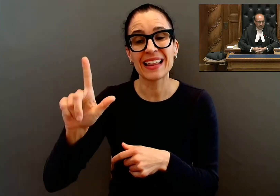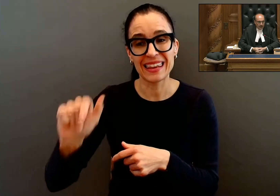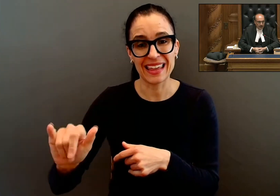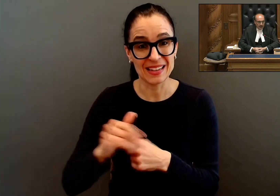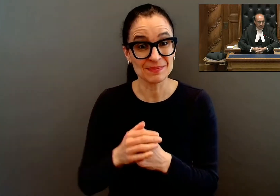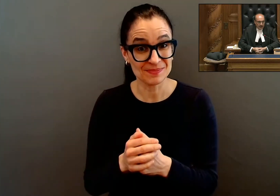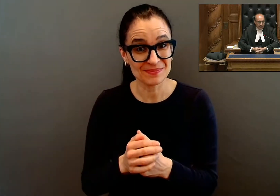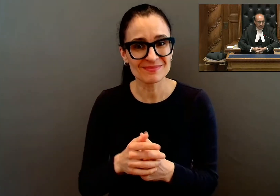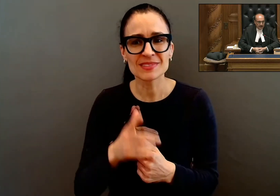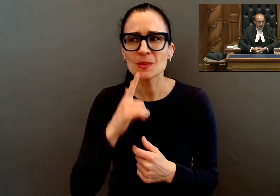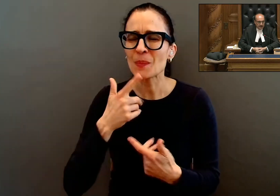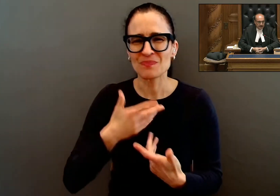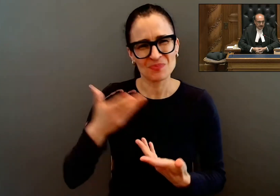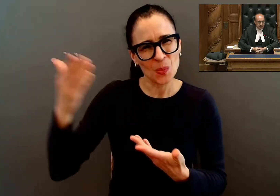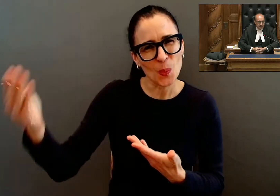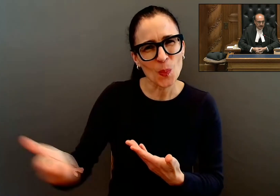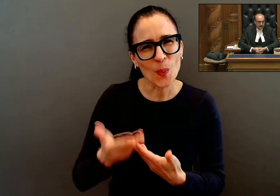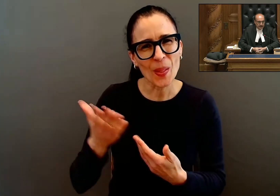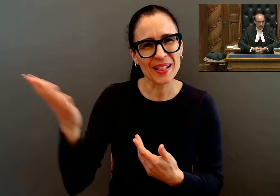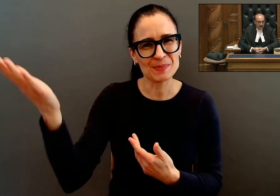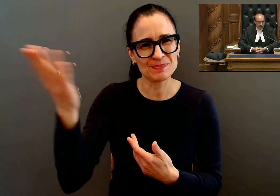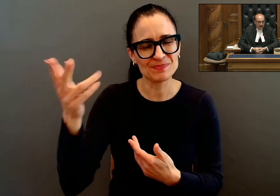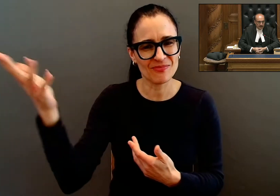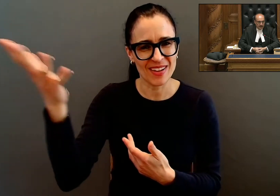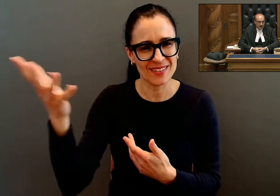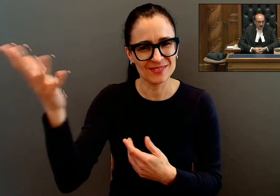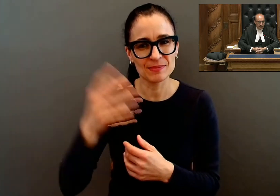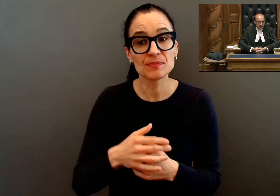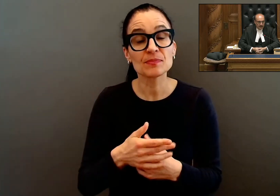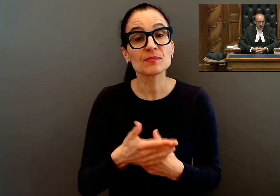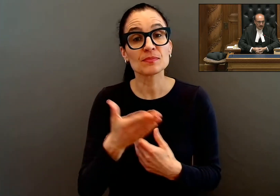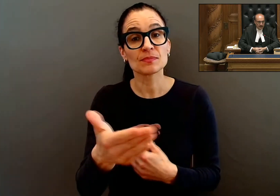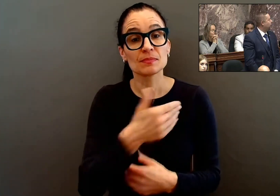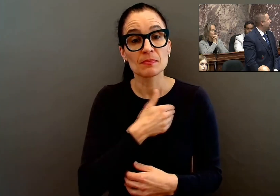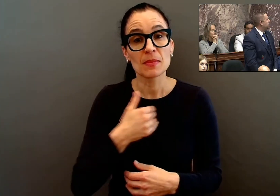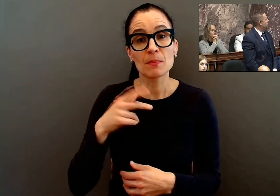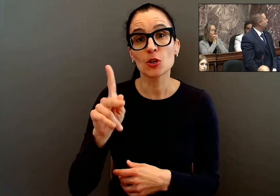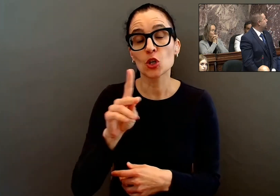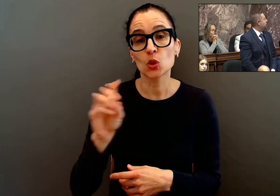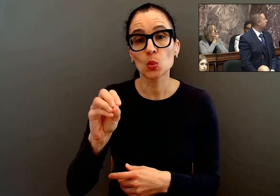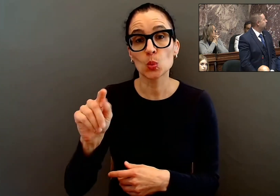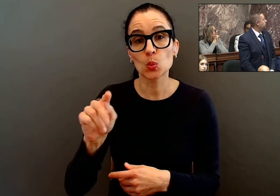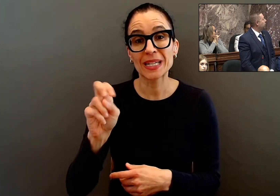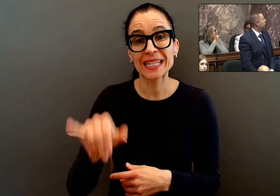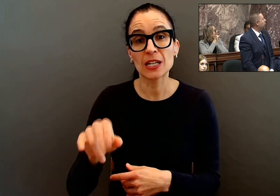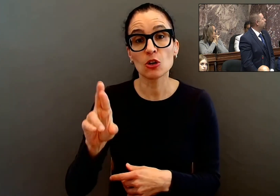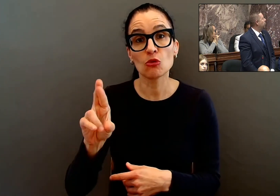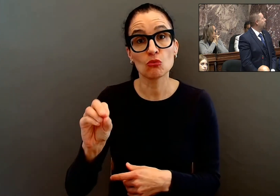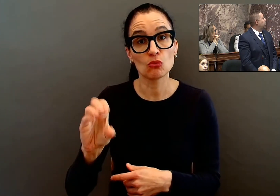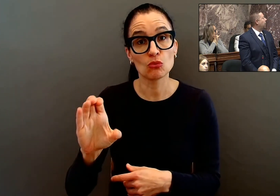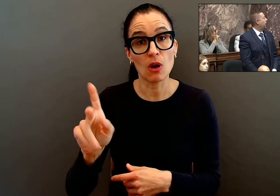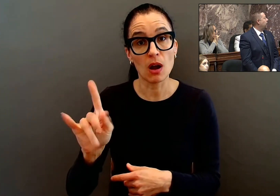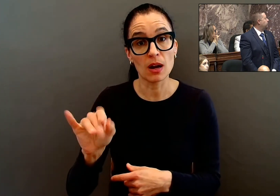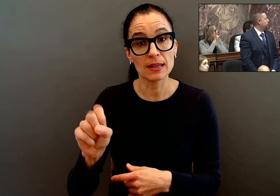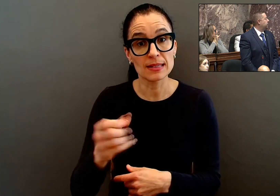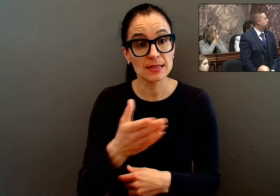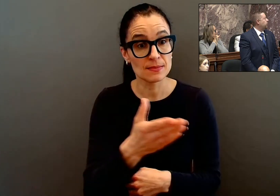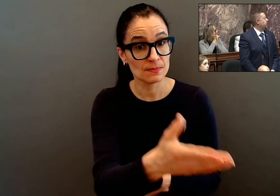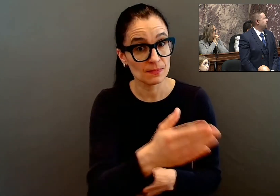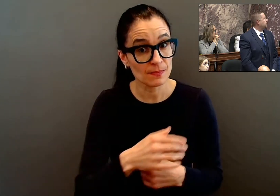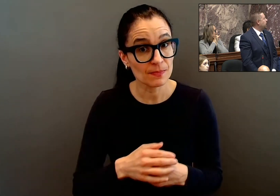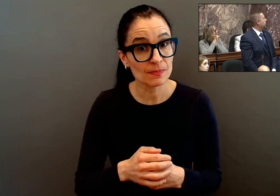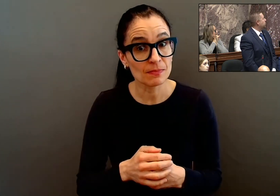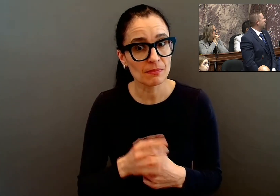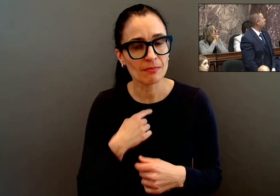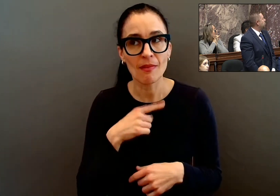Member for Kootenay Rockies. Thank you again, Mr. Speaker. Actually, when I looked up in the gallery, I actually noticed somebody else from my riding. Mr.